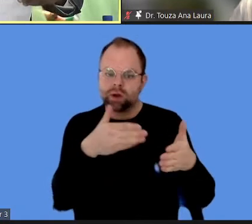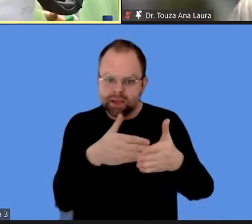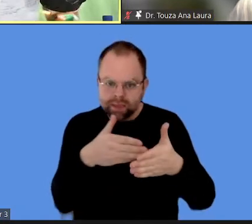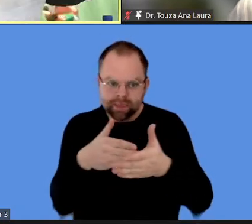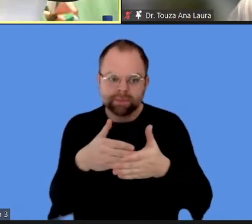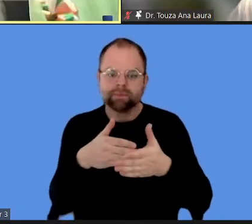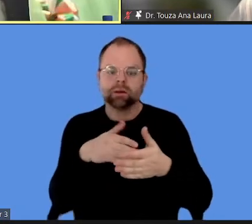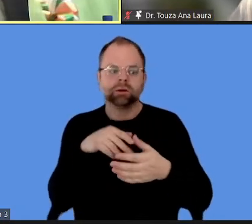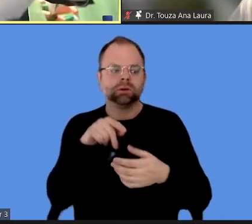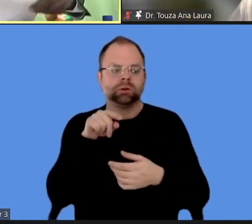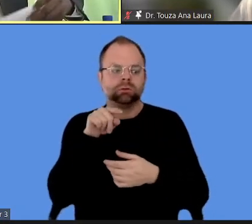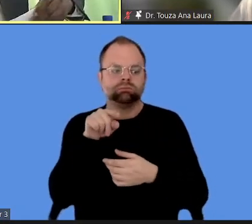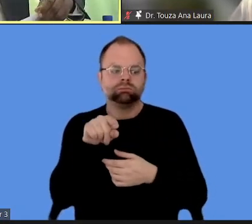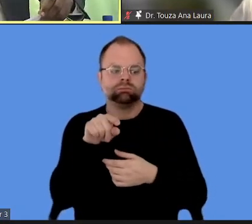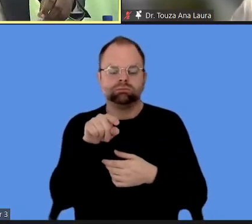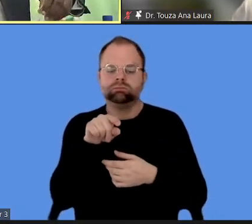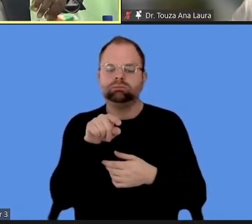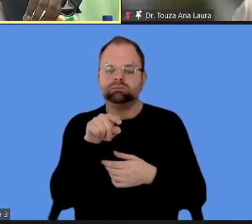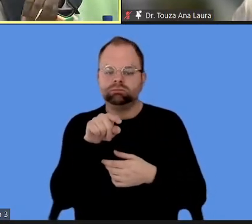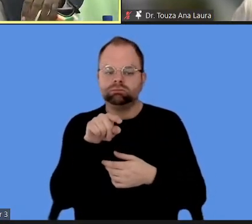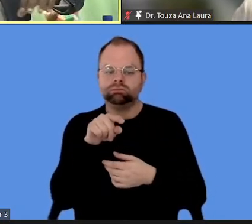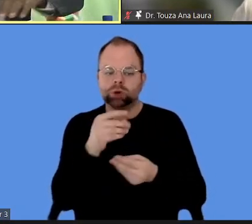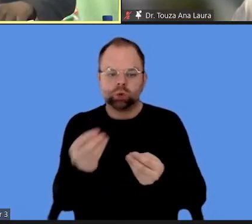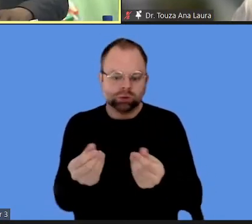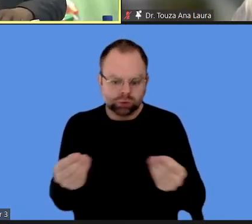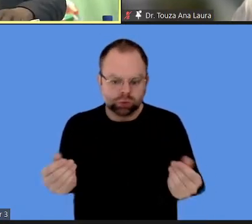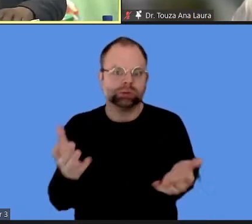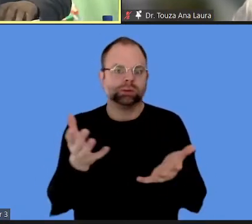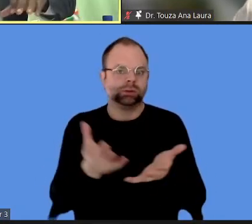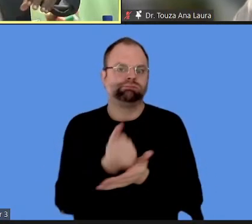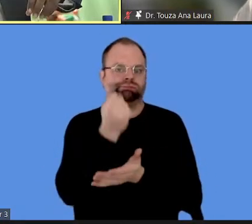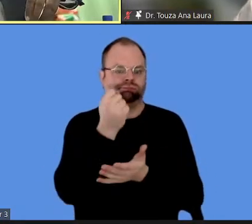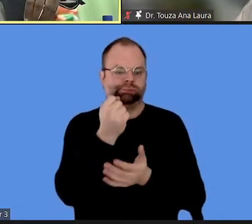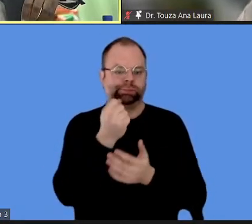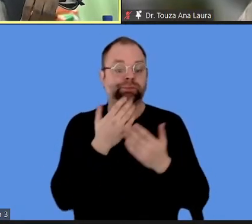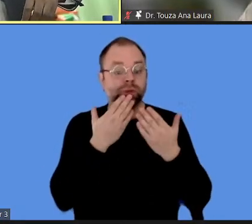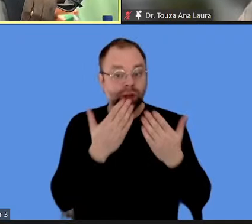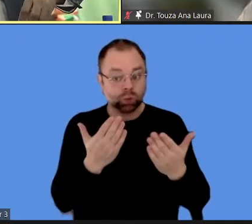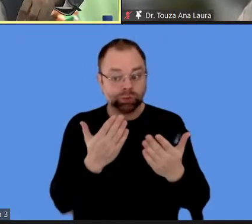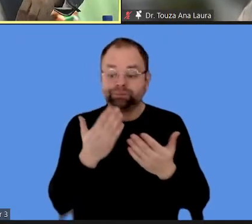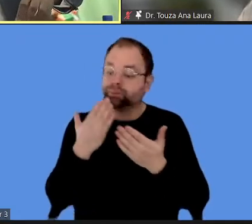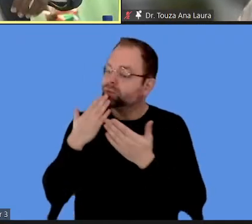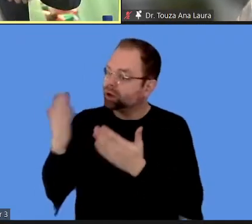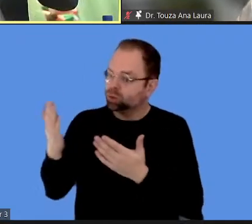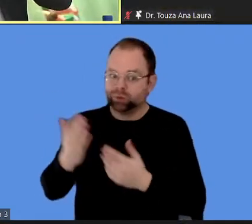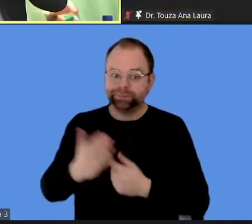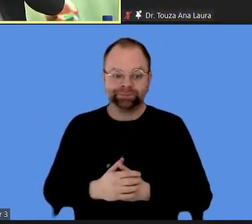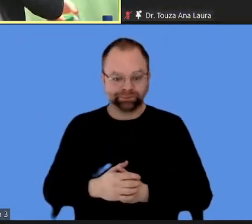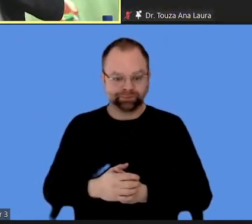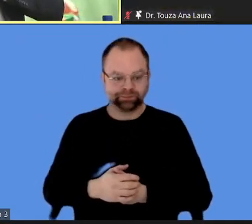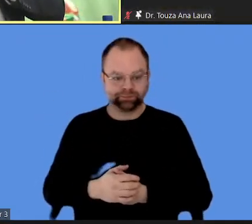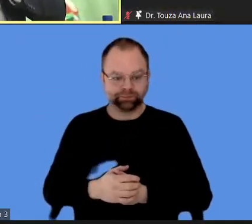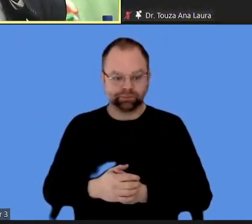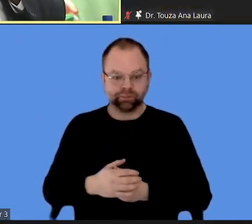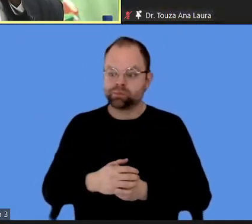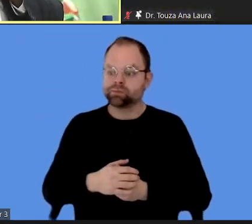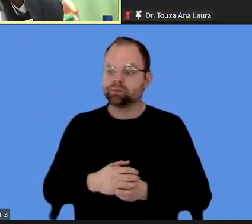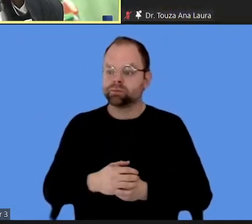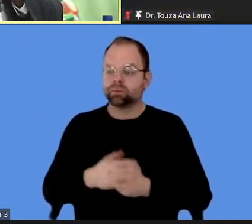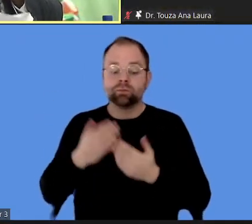from Anne. We have one more speaker, and then after that, I'll be giving the floor